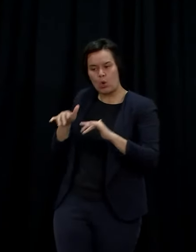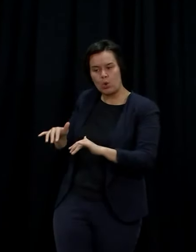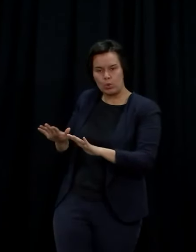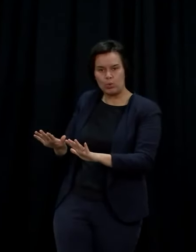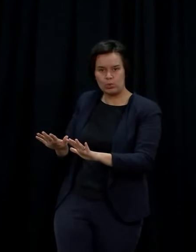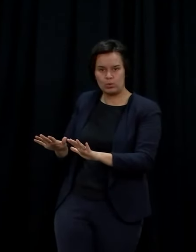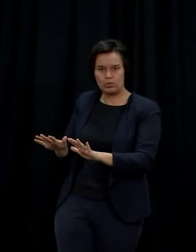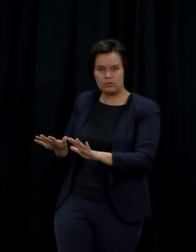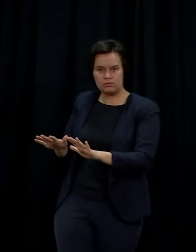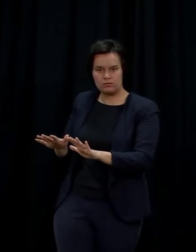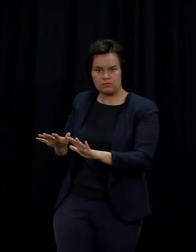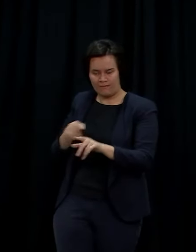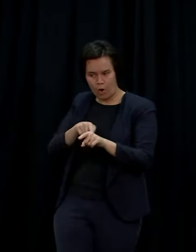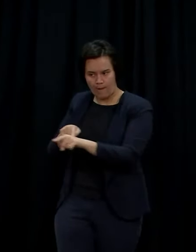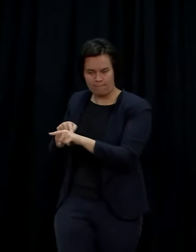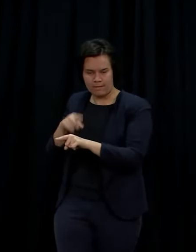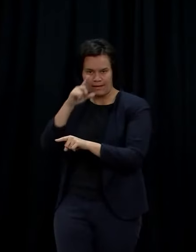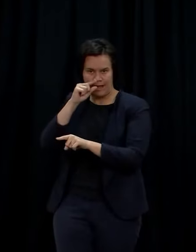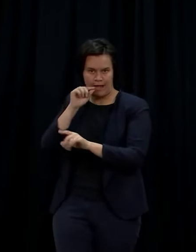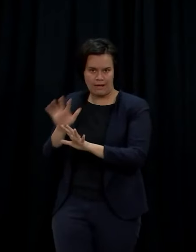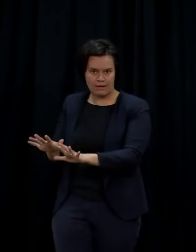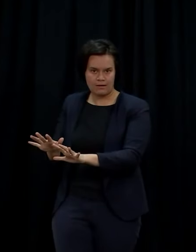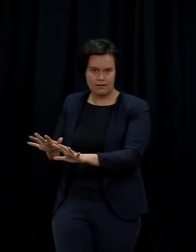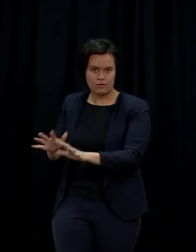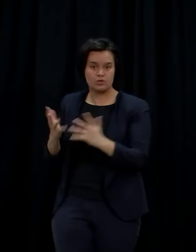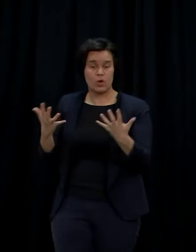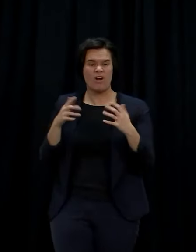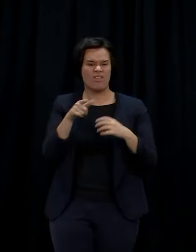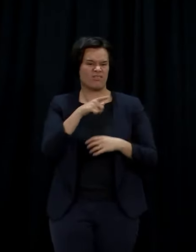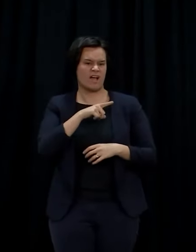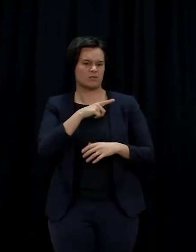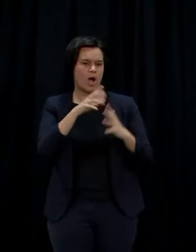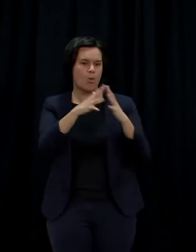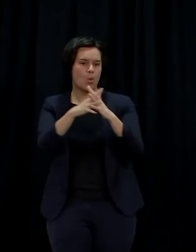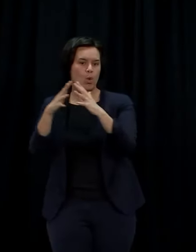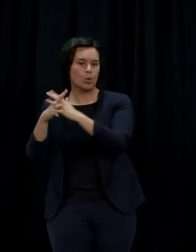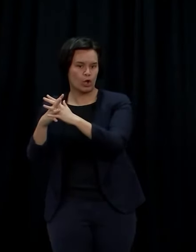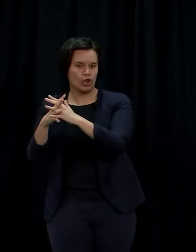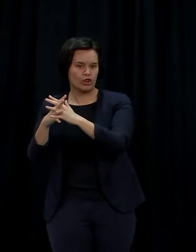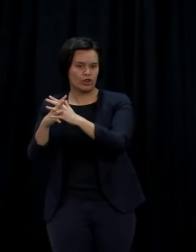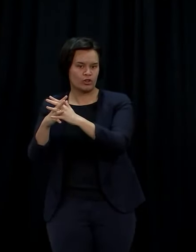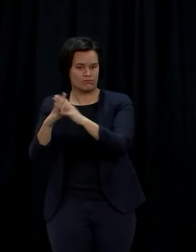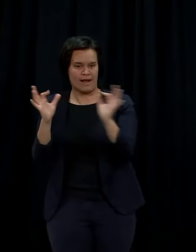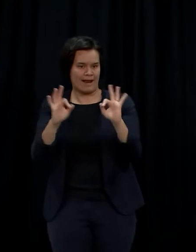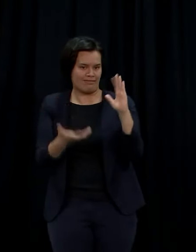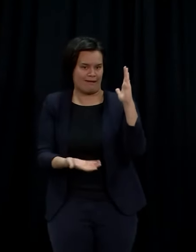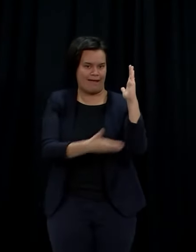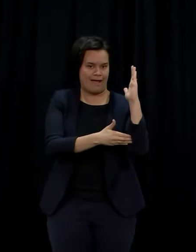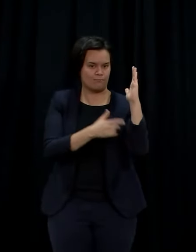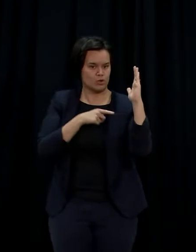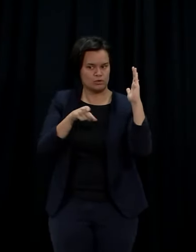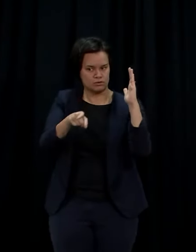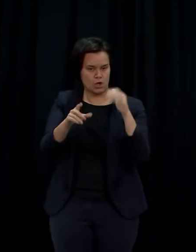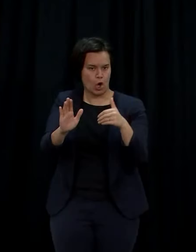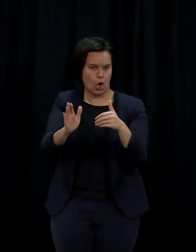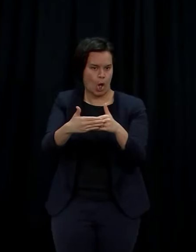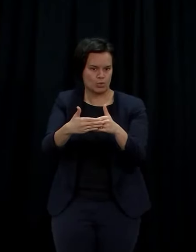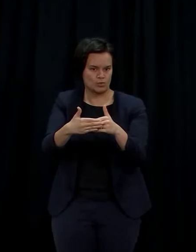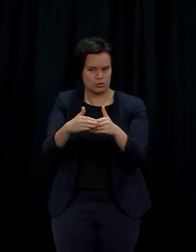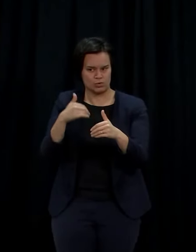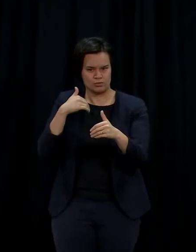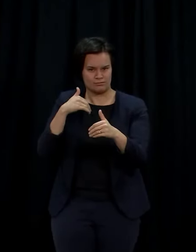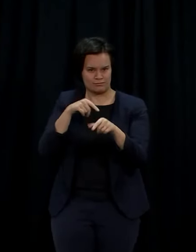those Warkworth cases are not necessarily locations of interest that the public would have access to. We understand one of those, that